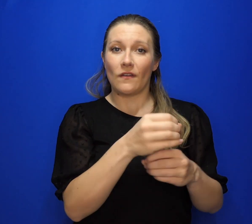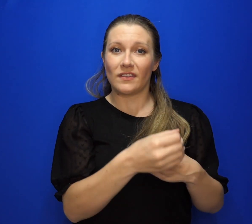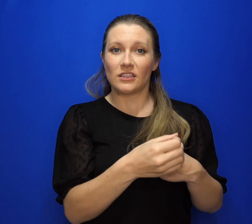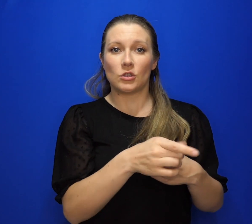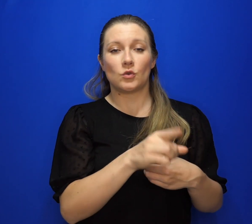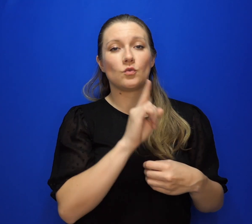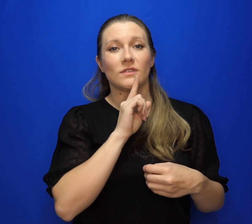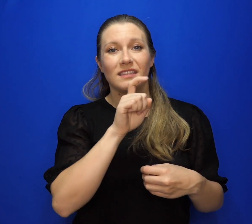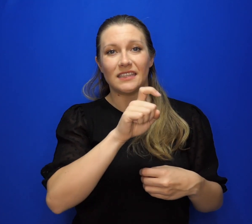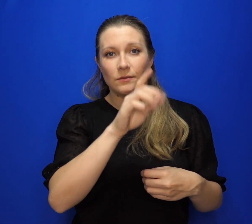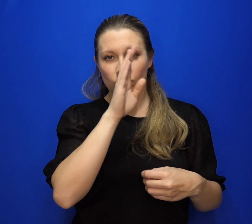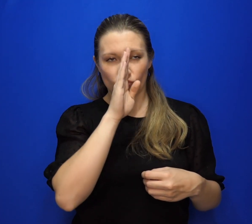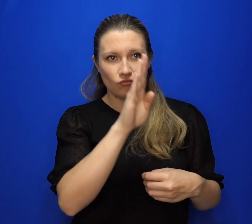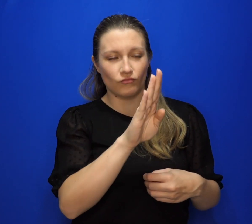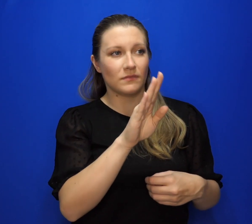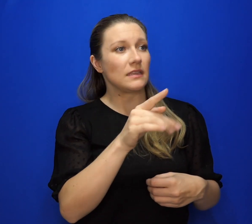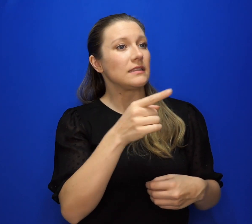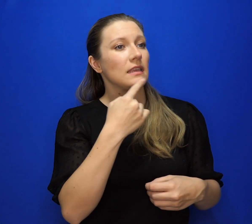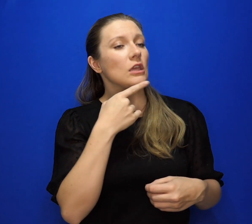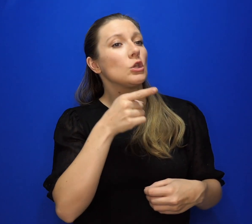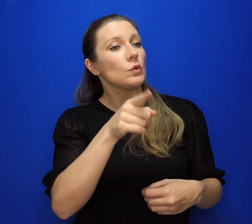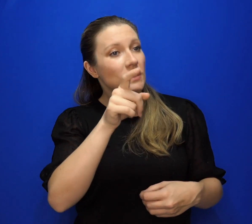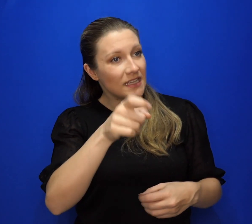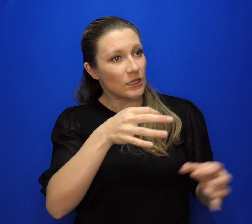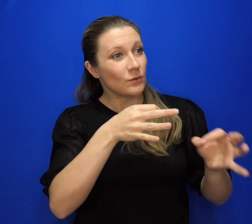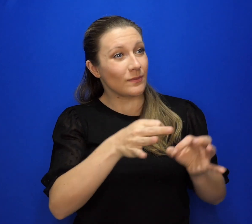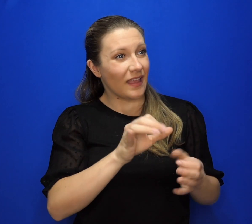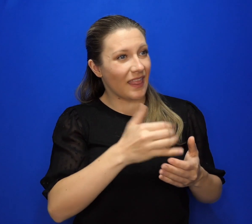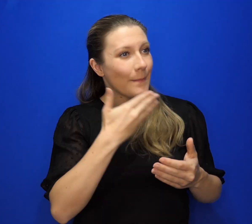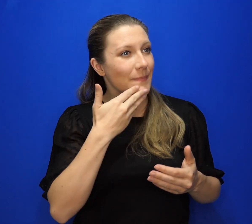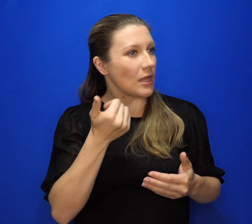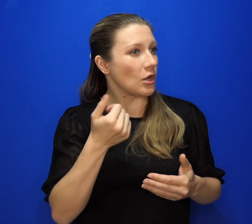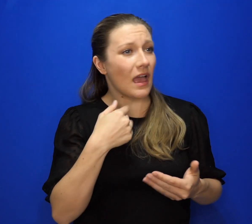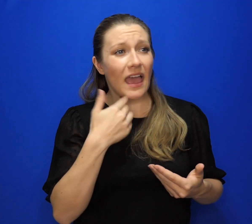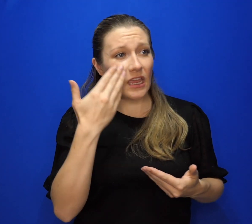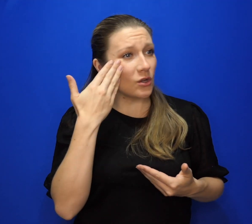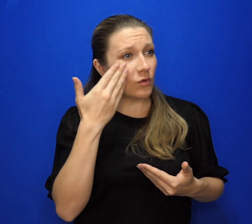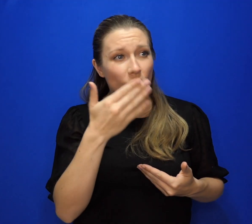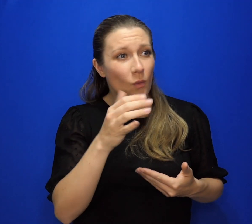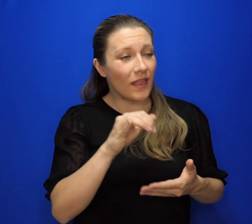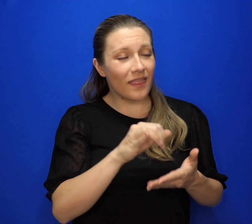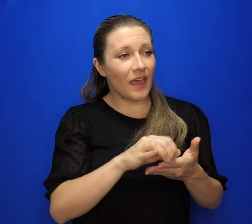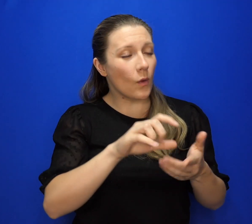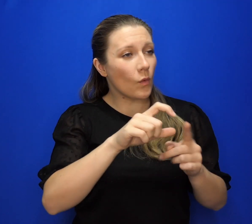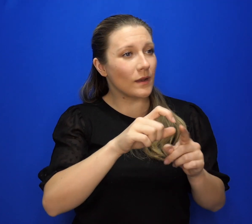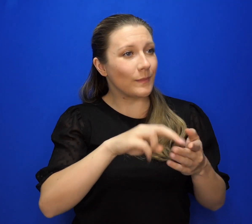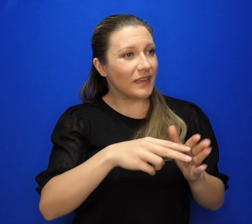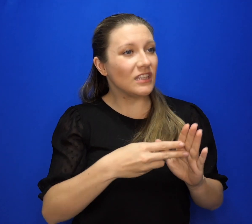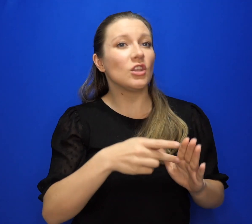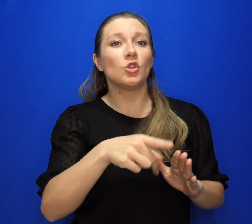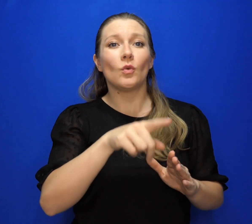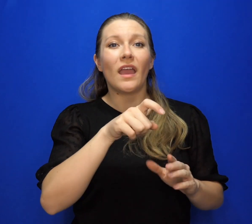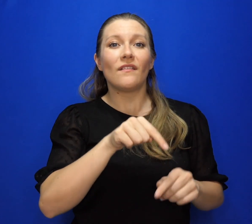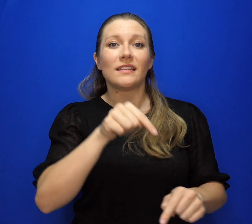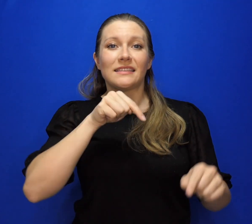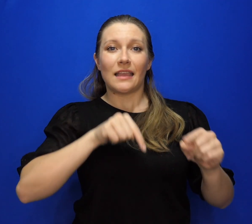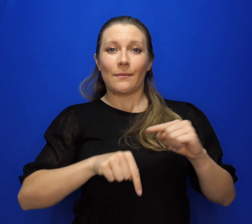need to explain that better. I don't know what that word means. And you have to step back and just pretend that you